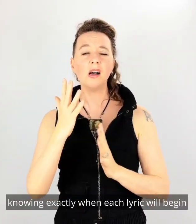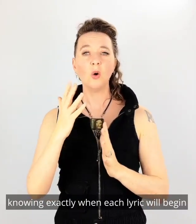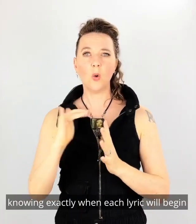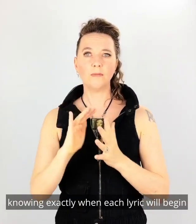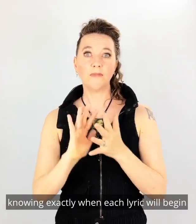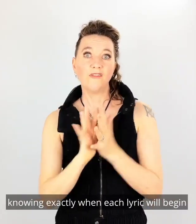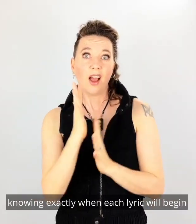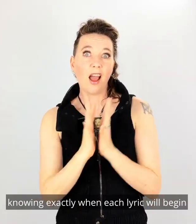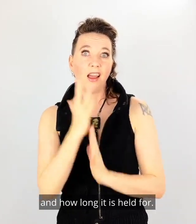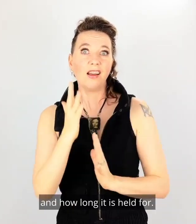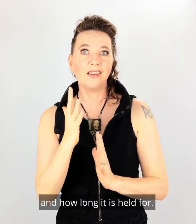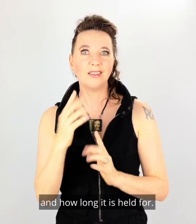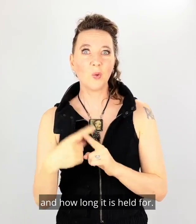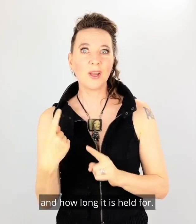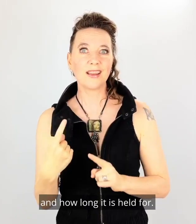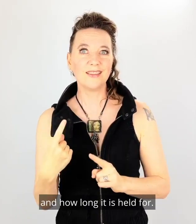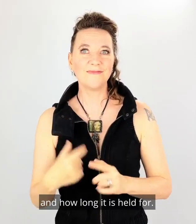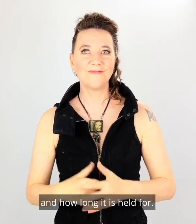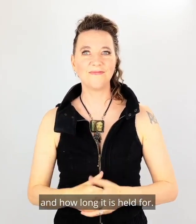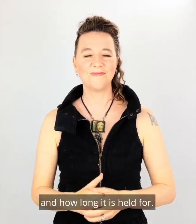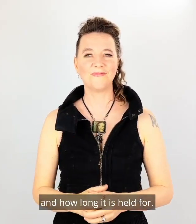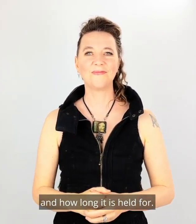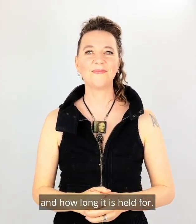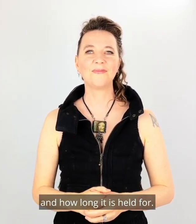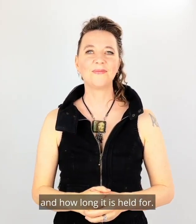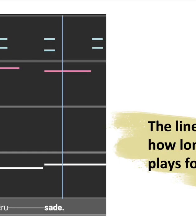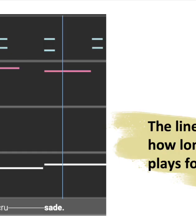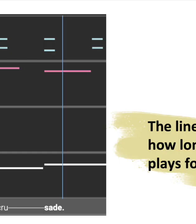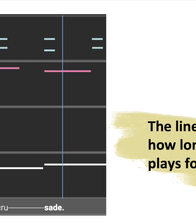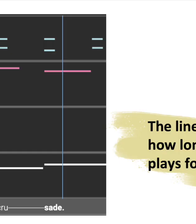each lyric will begin and how long it is held for.